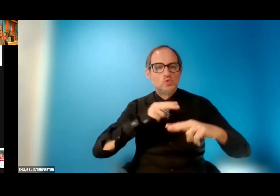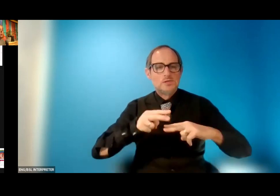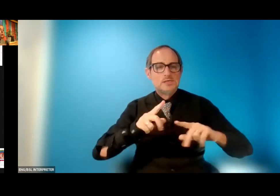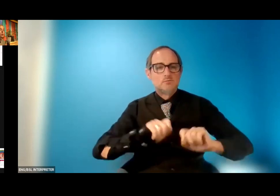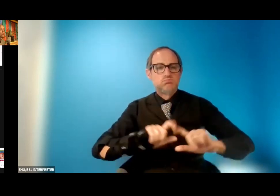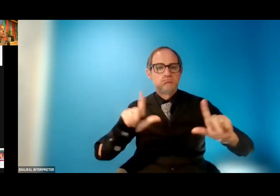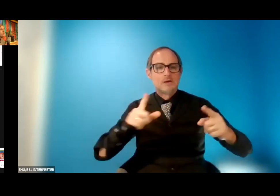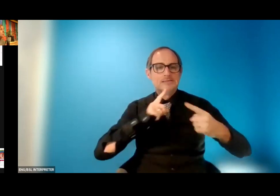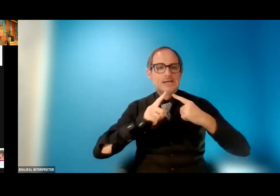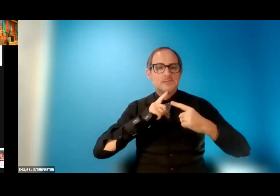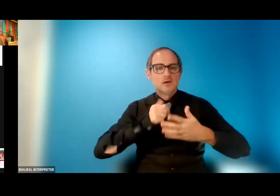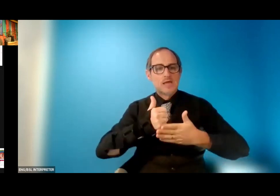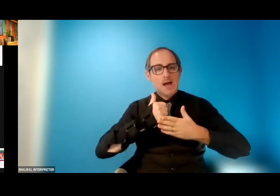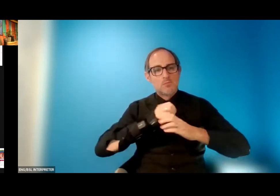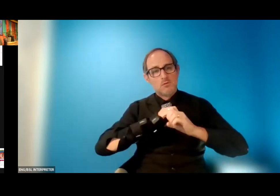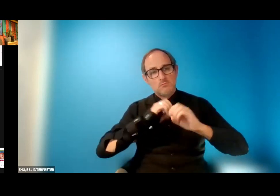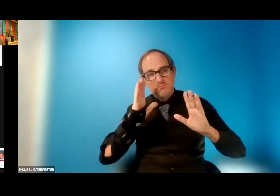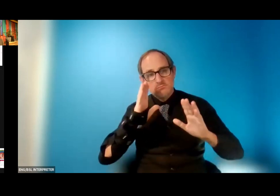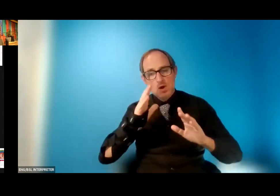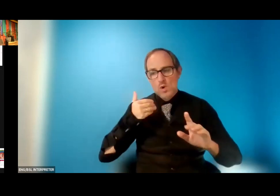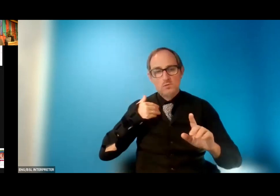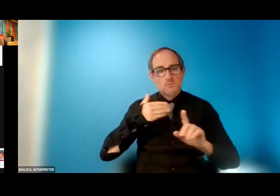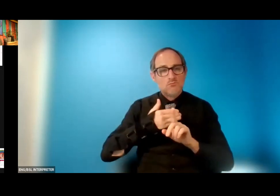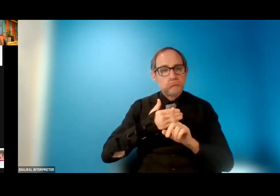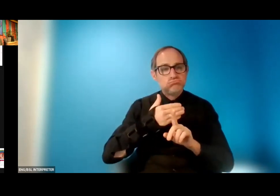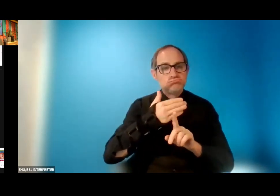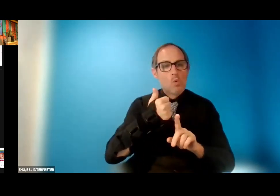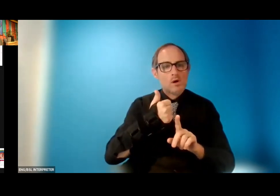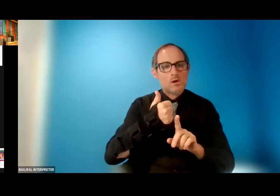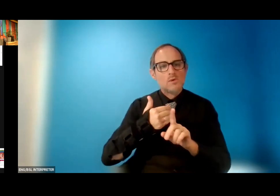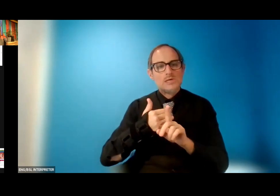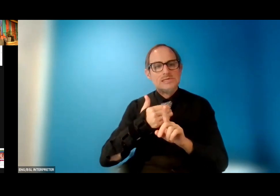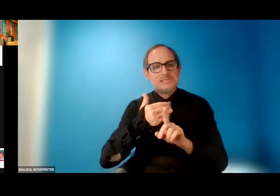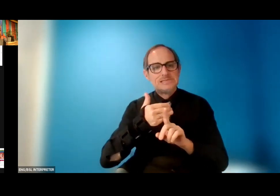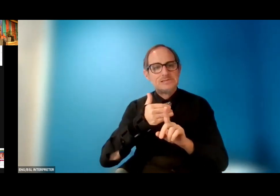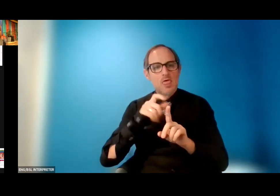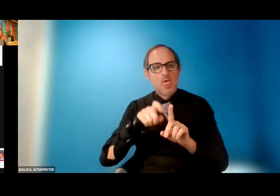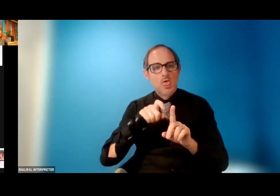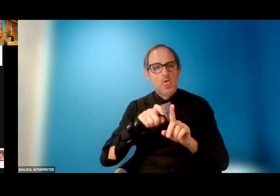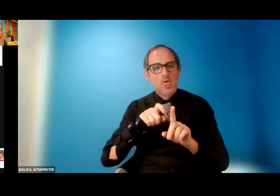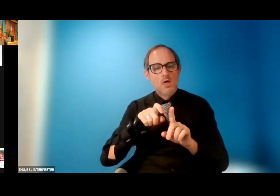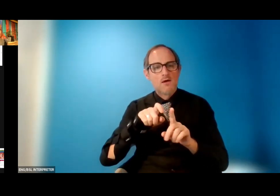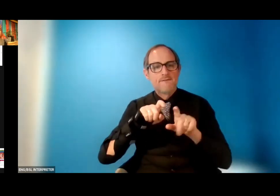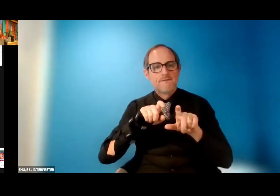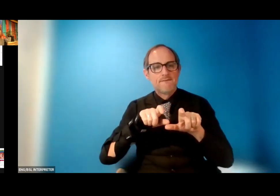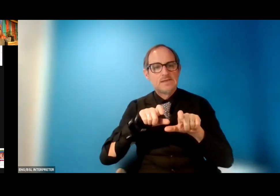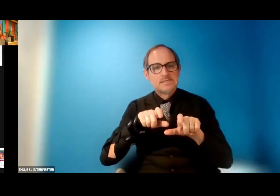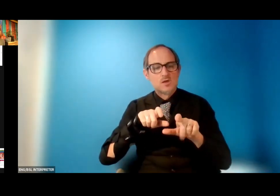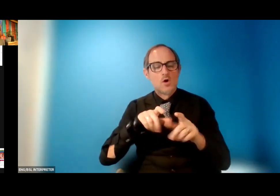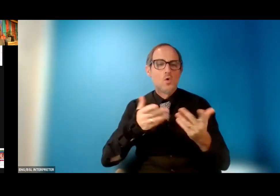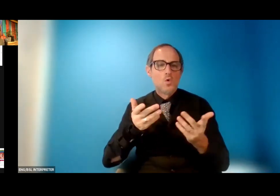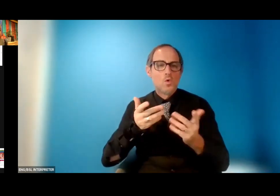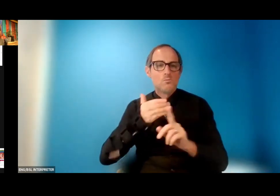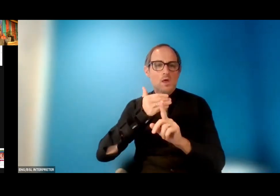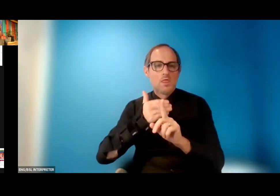better, where we're going worse, where are we stalling, what is the change that's actually happening. And this is from Cornwall's progress report on